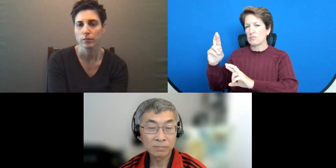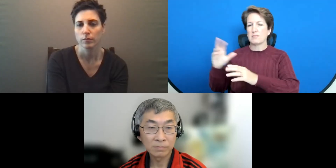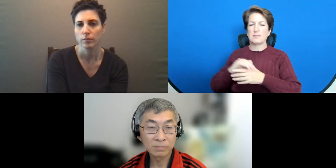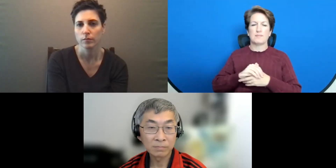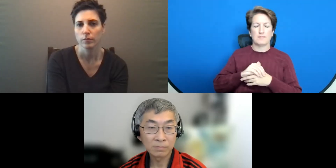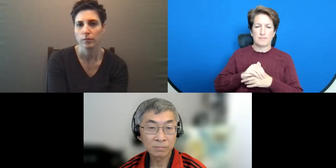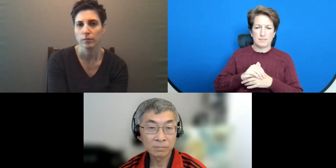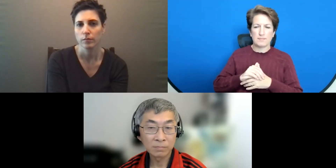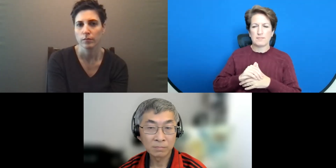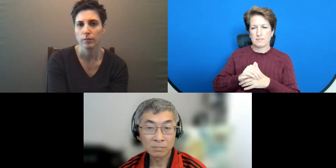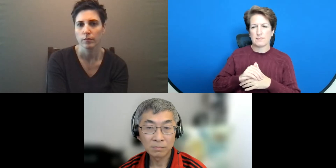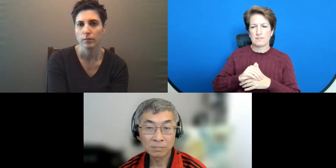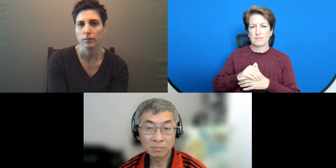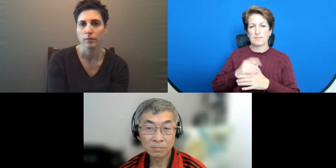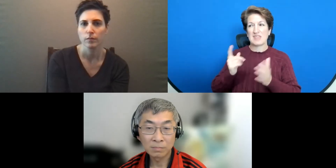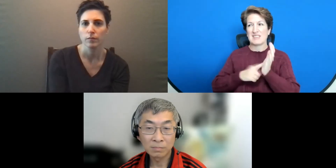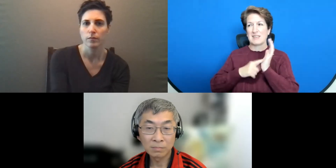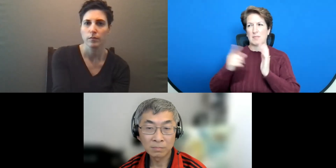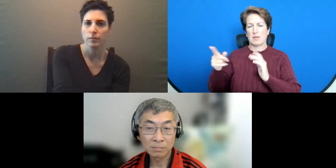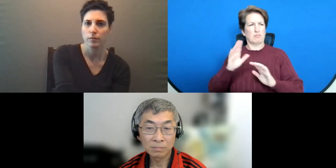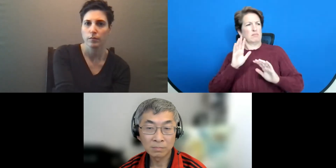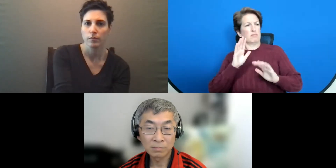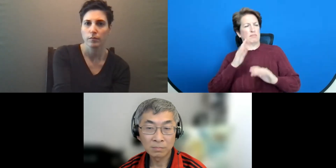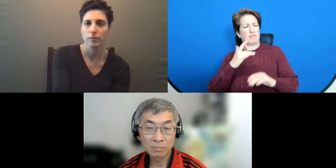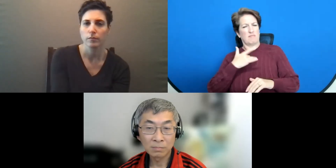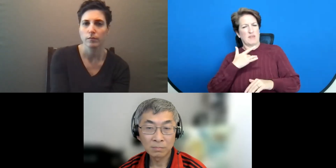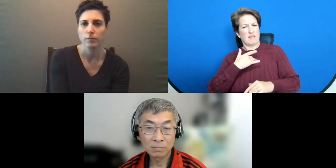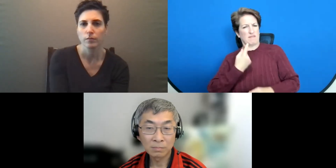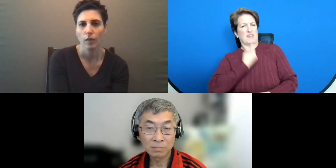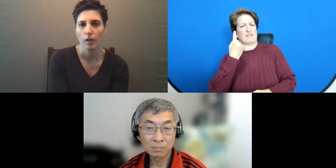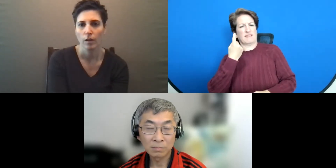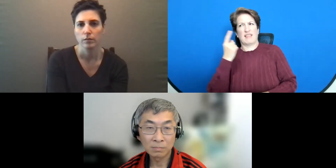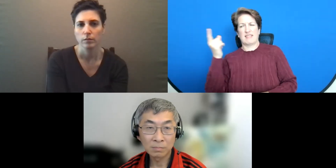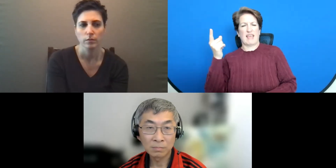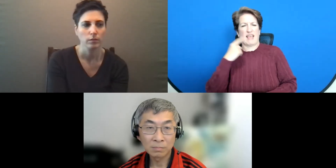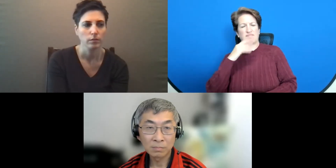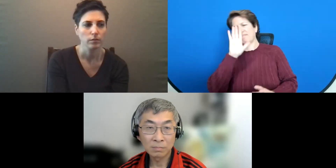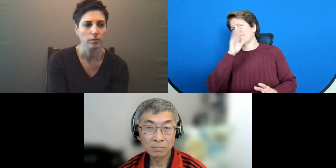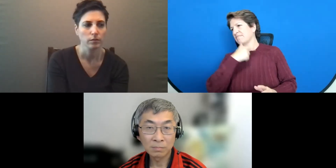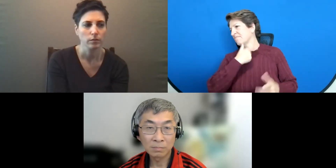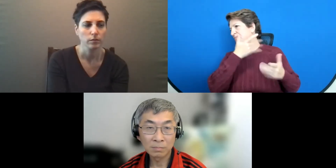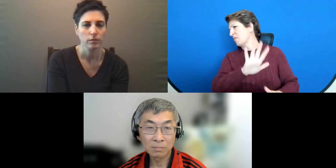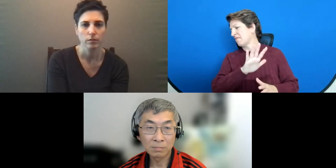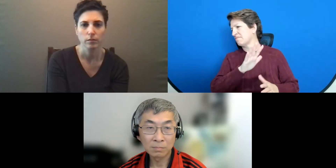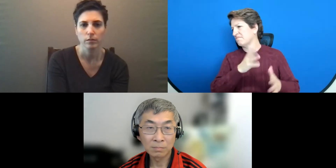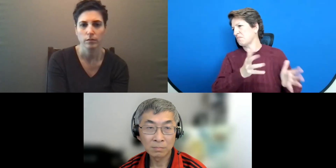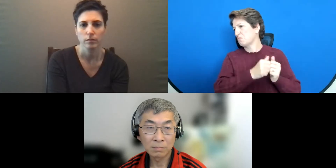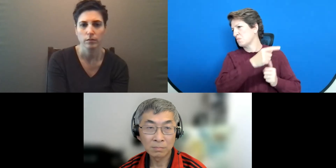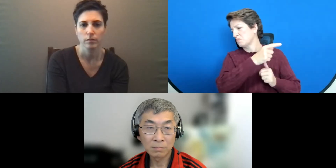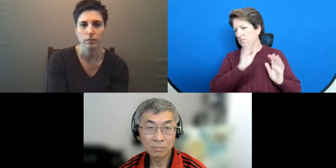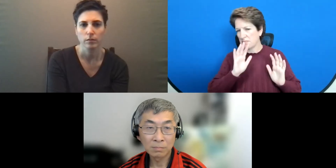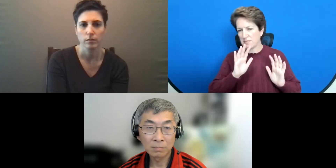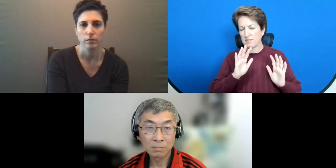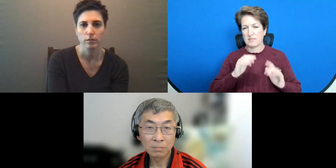sometimes people get offended and maybe don't want to talk to you again. And then personally,